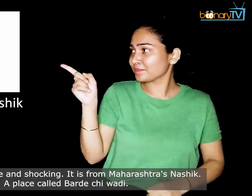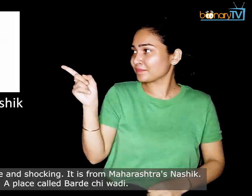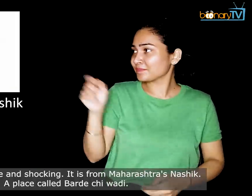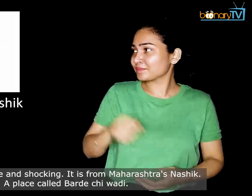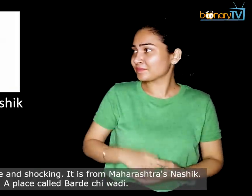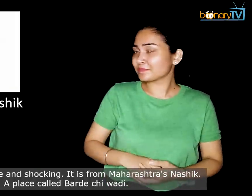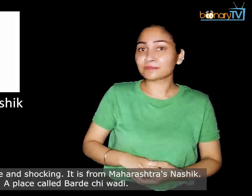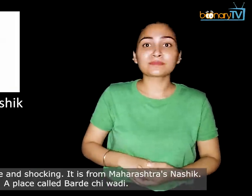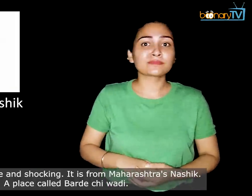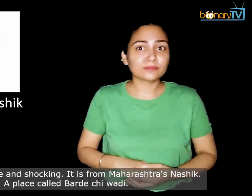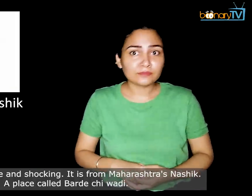Nashik,